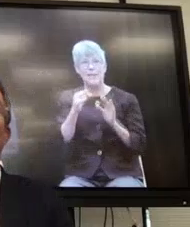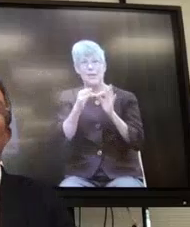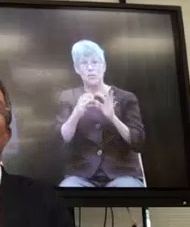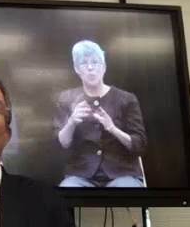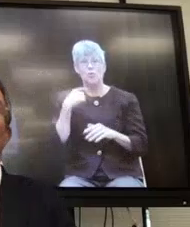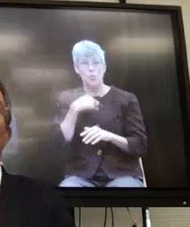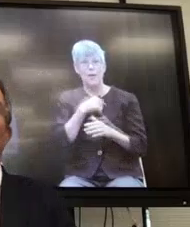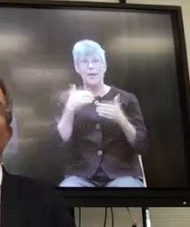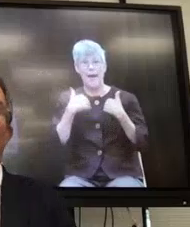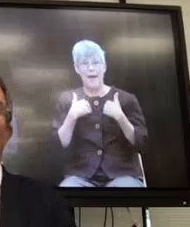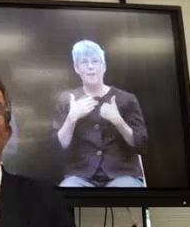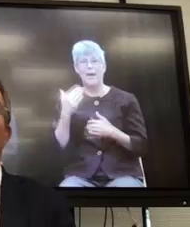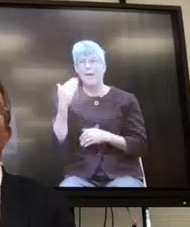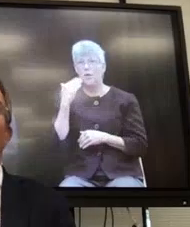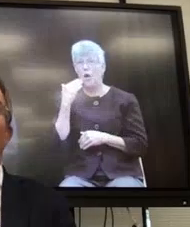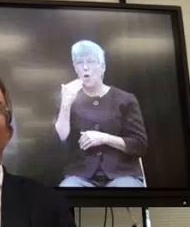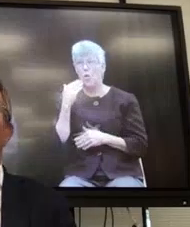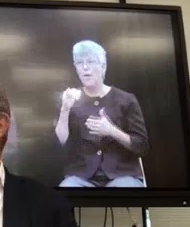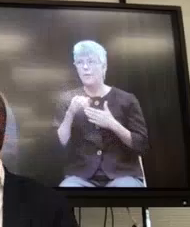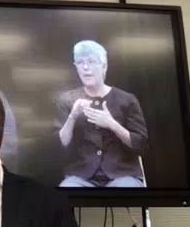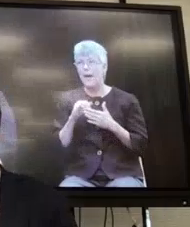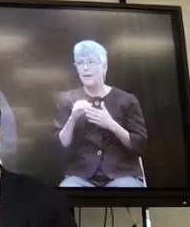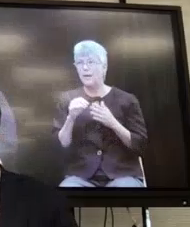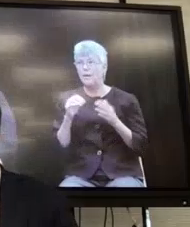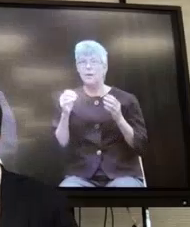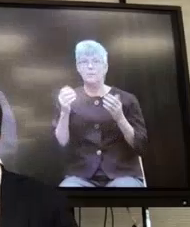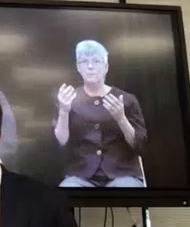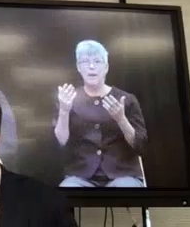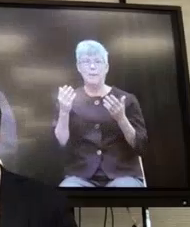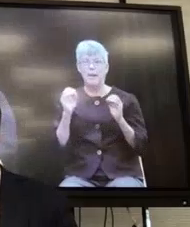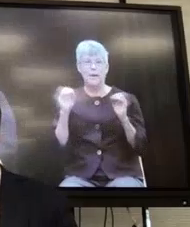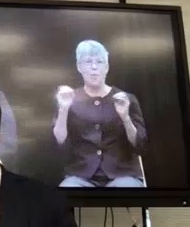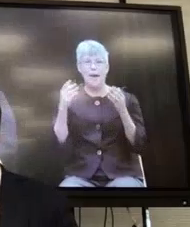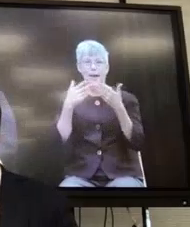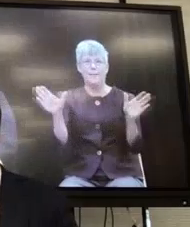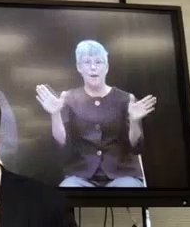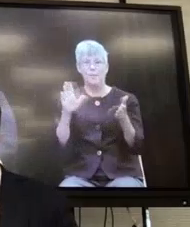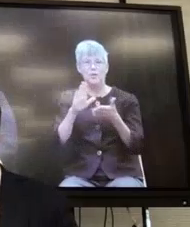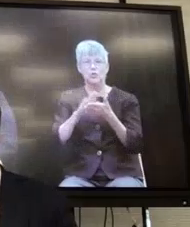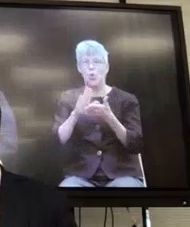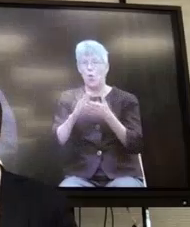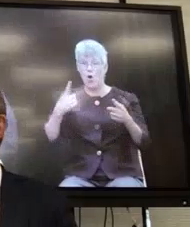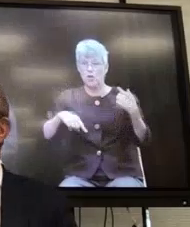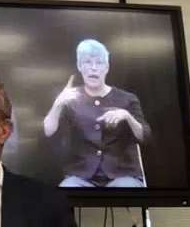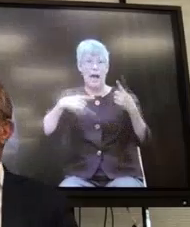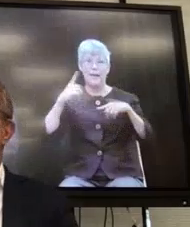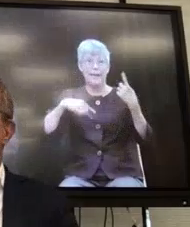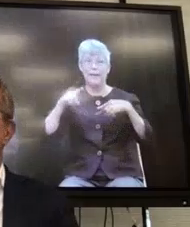know that there's probably no one in public school signing to our students at that level.